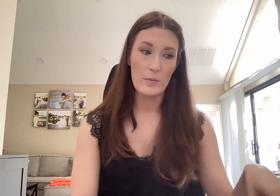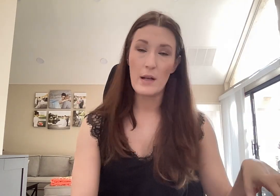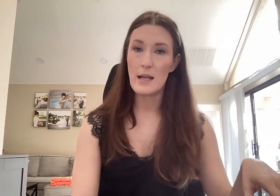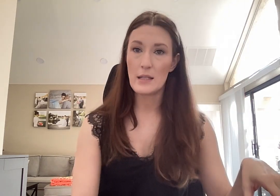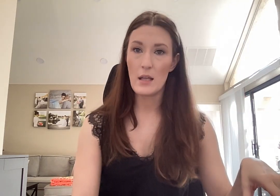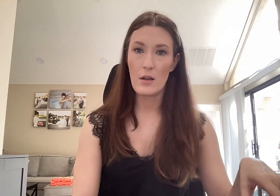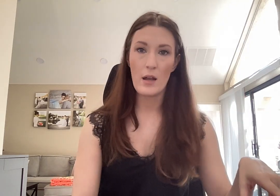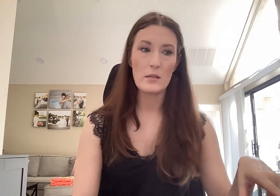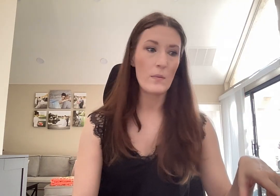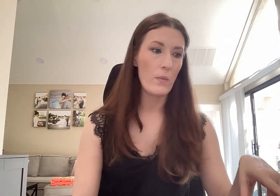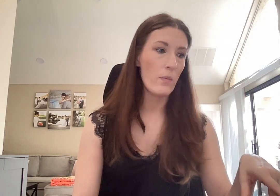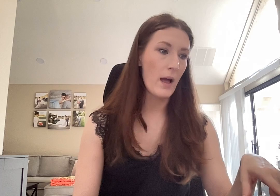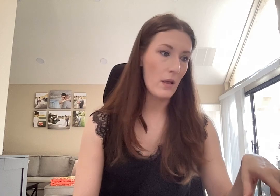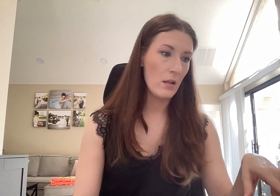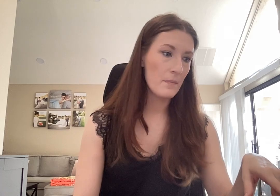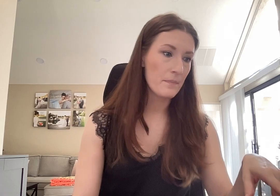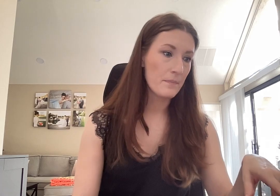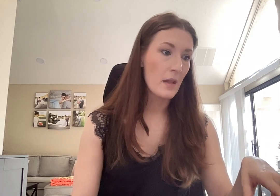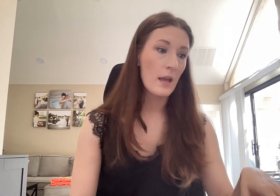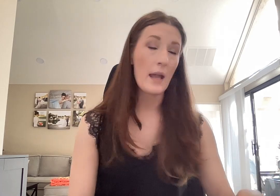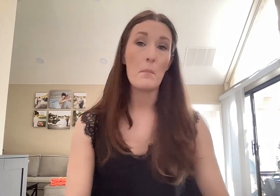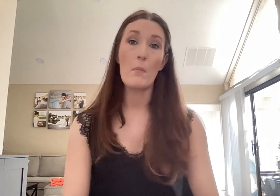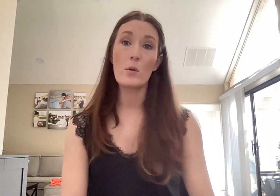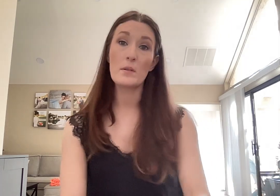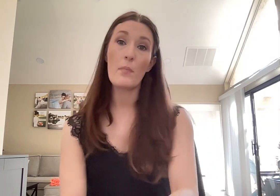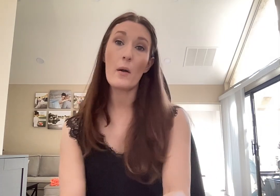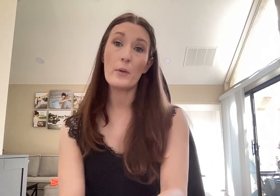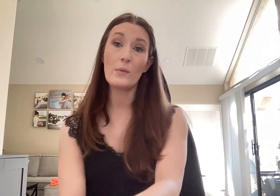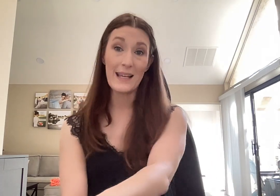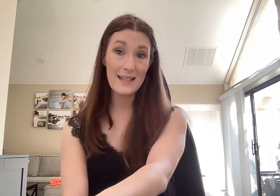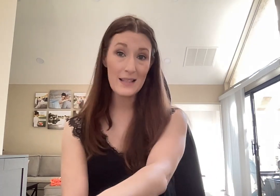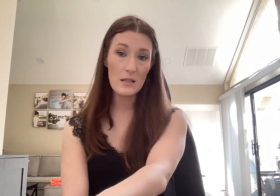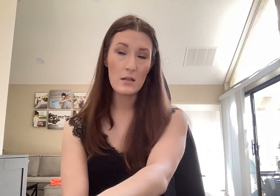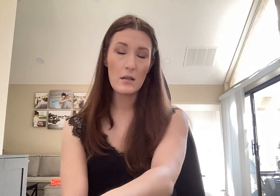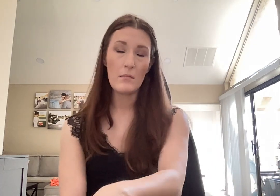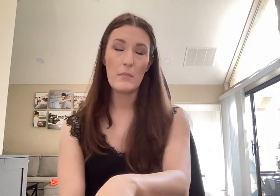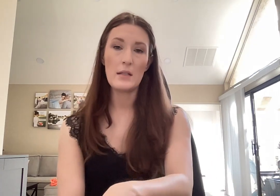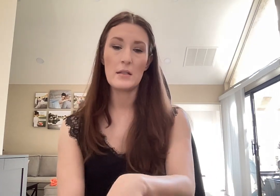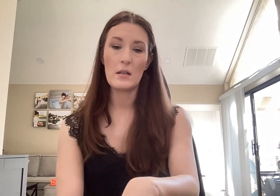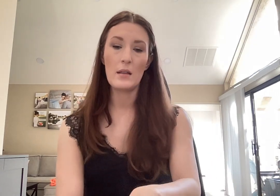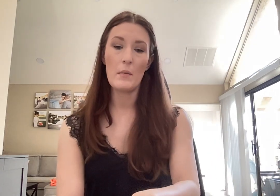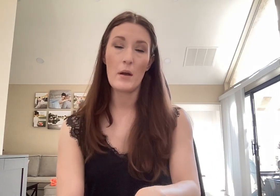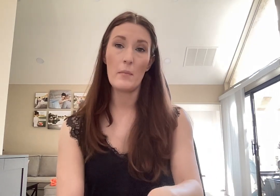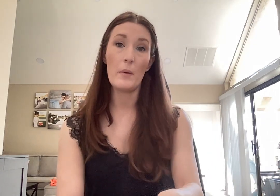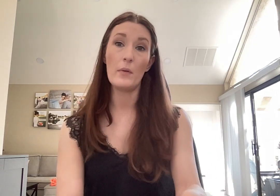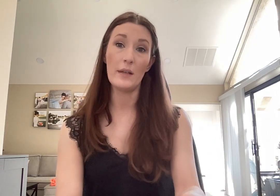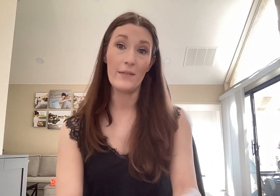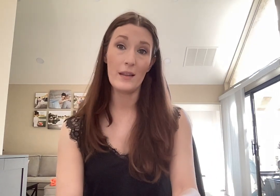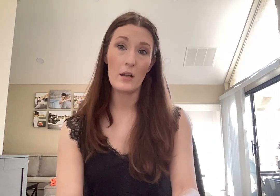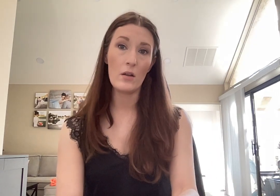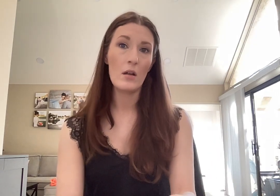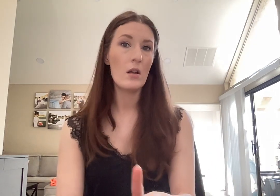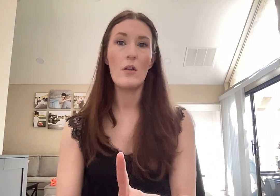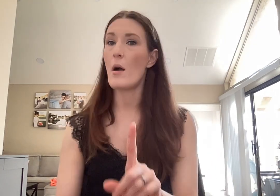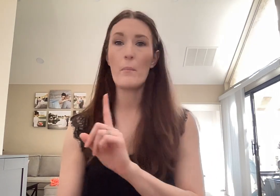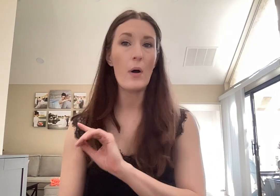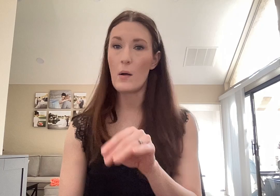one has a year as well. Okay, most populous means the amount of people living there, not